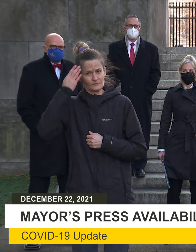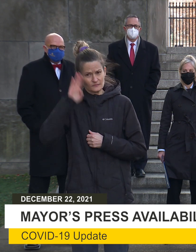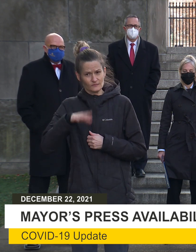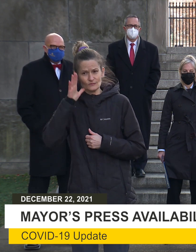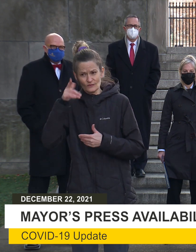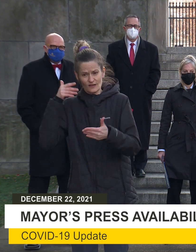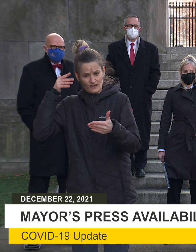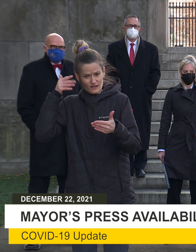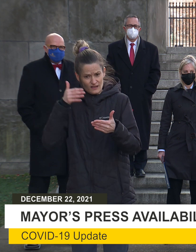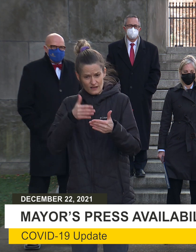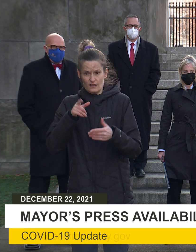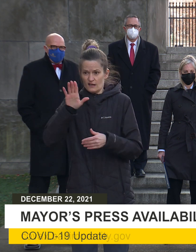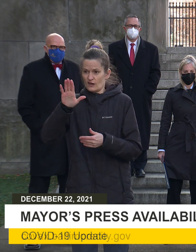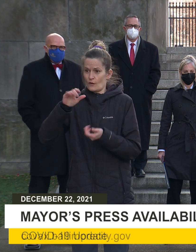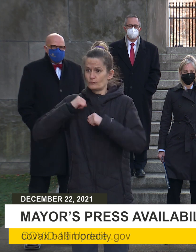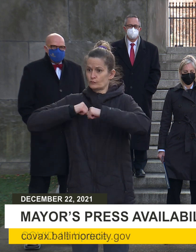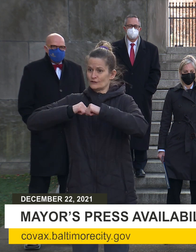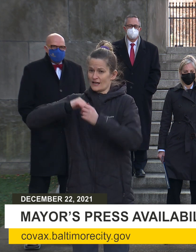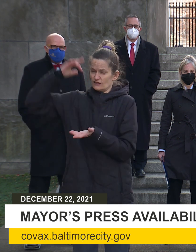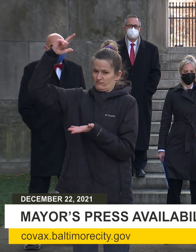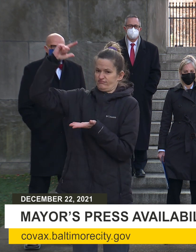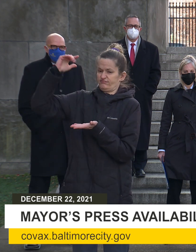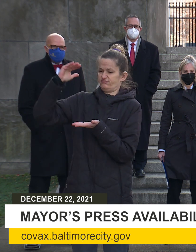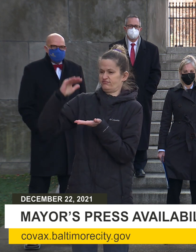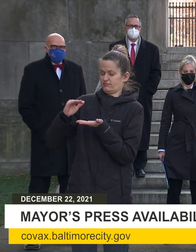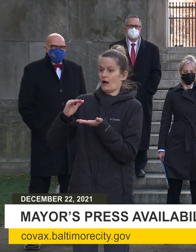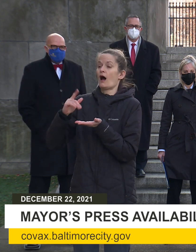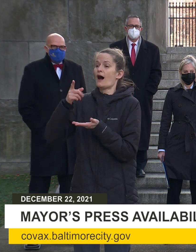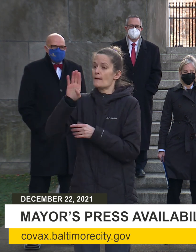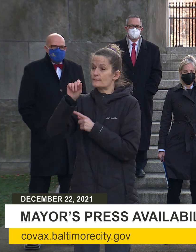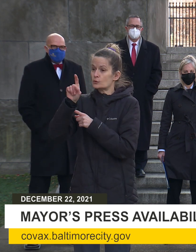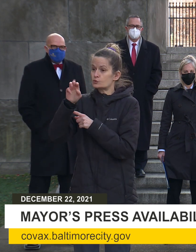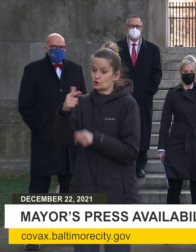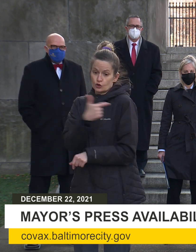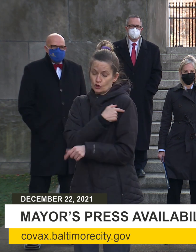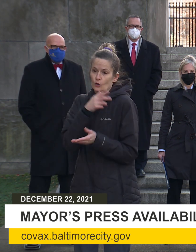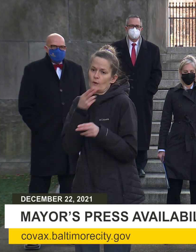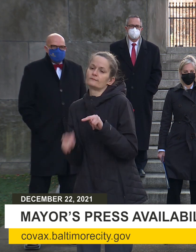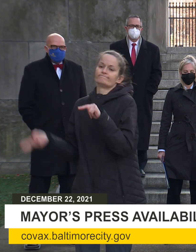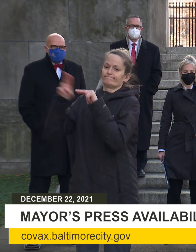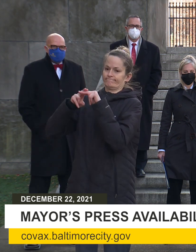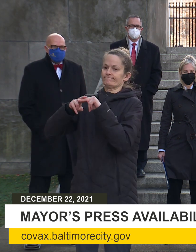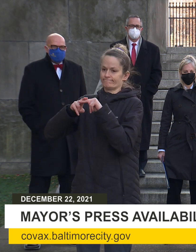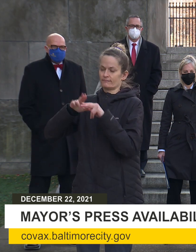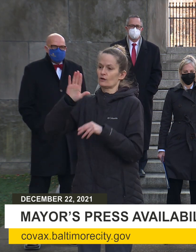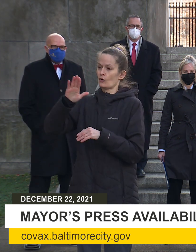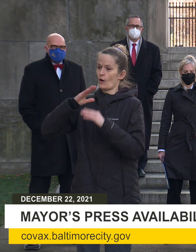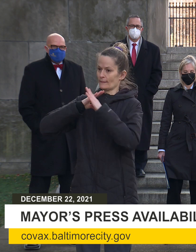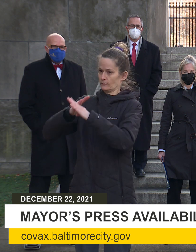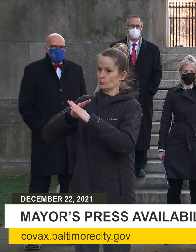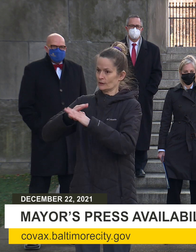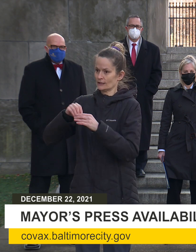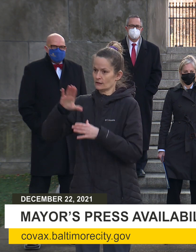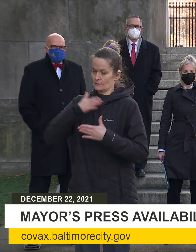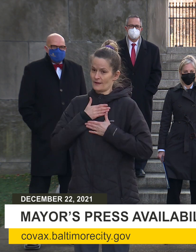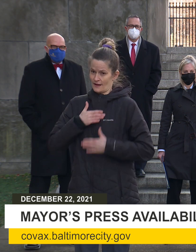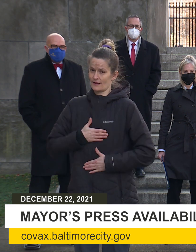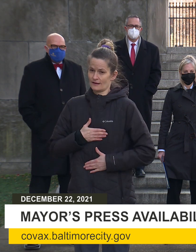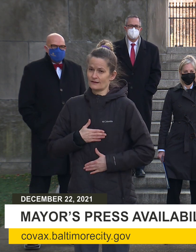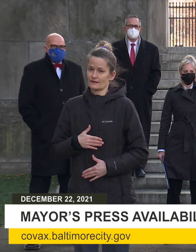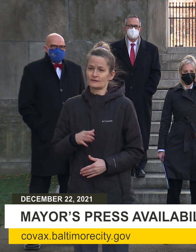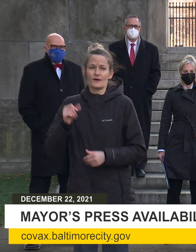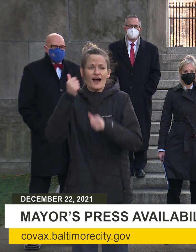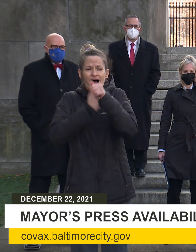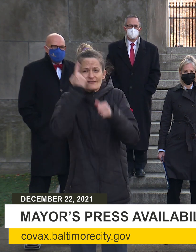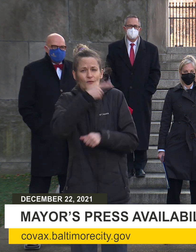dose helps to bolster our immune system's ability to fight off COVID-19. As a reminder, everyone over the age of 16